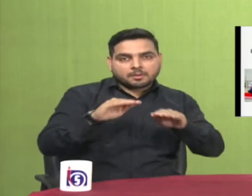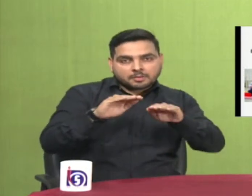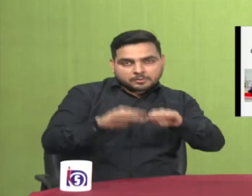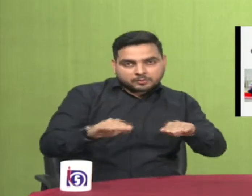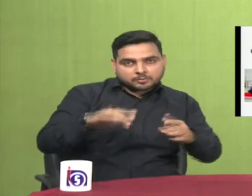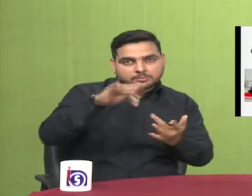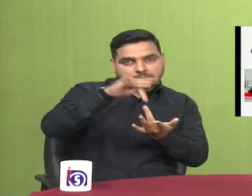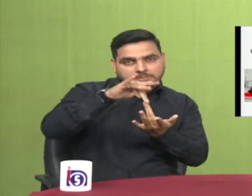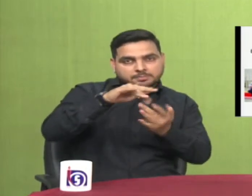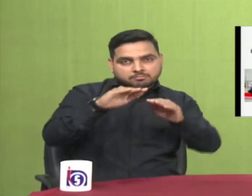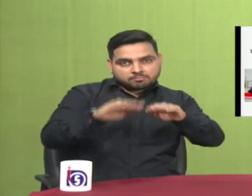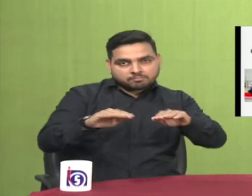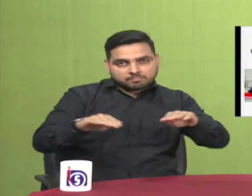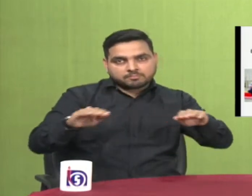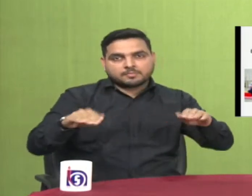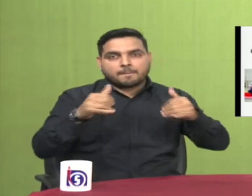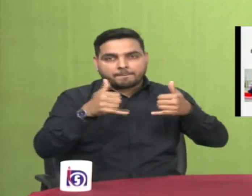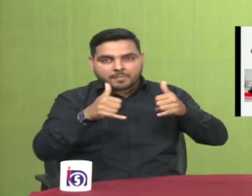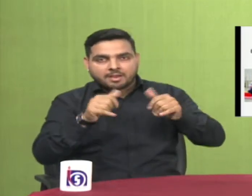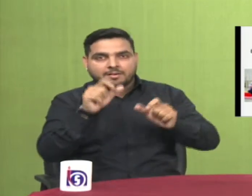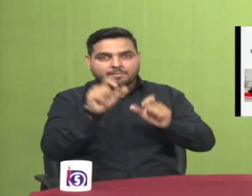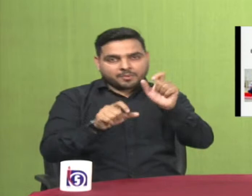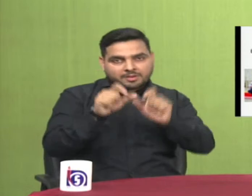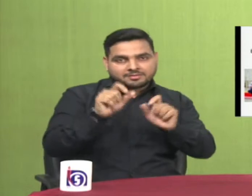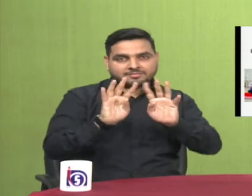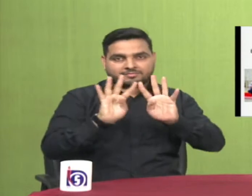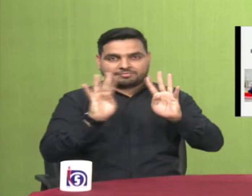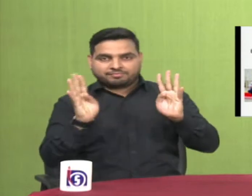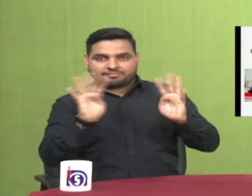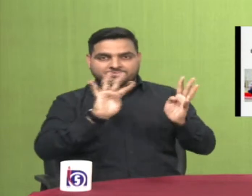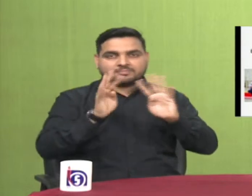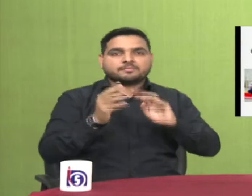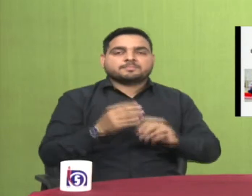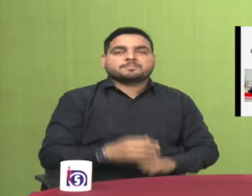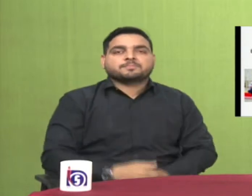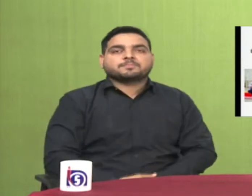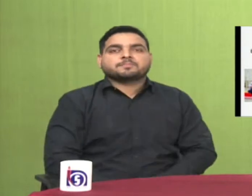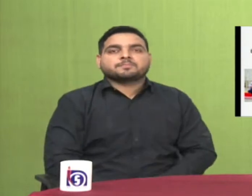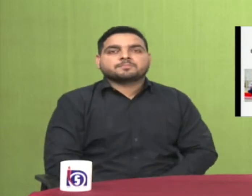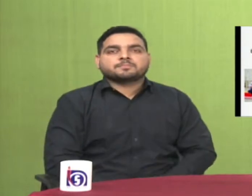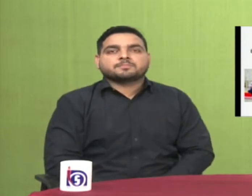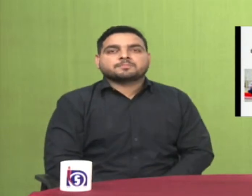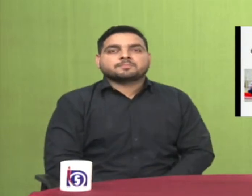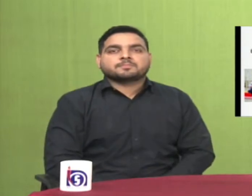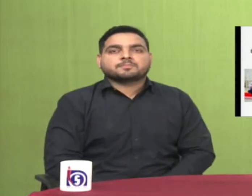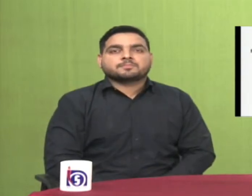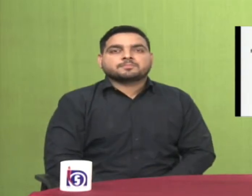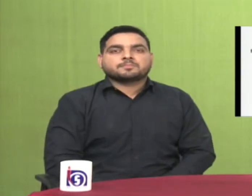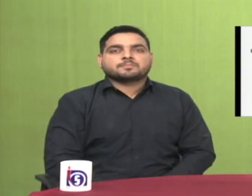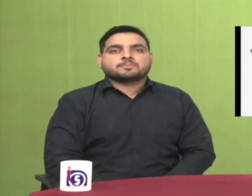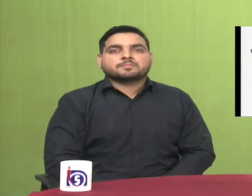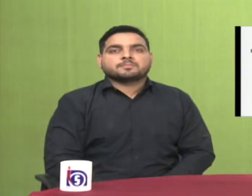The kids grow up, they play, they start walking around, they start playing, making friends.